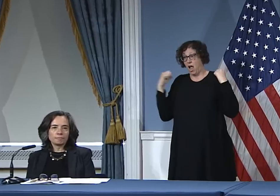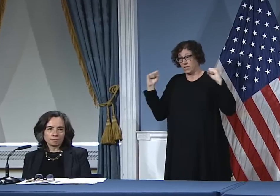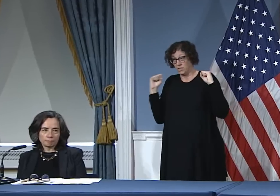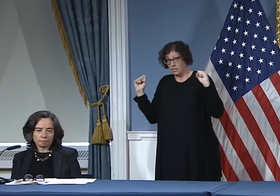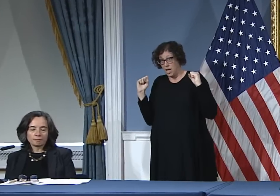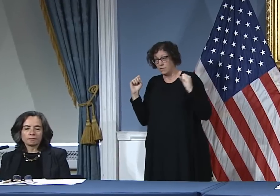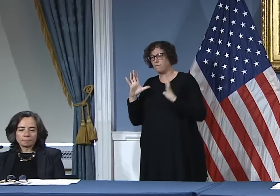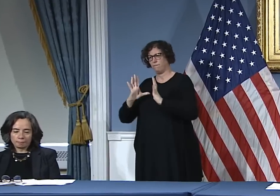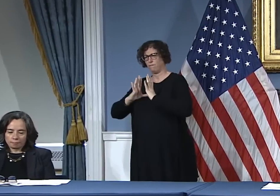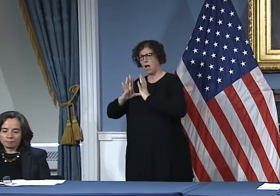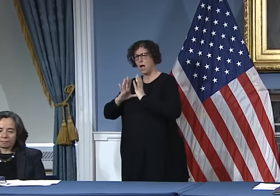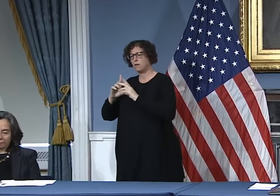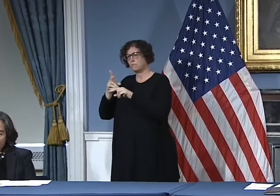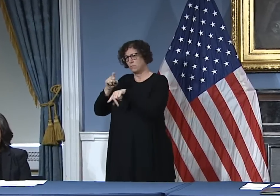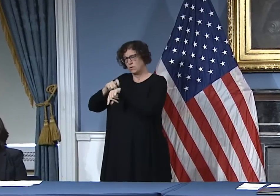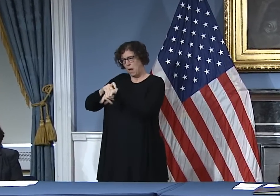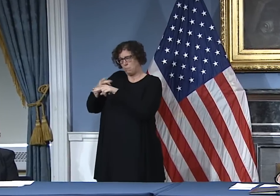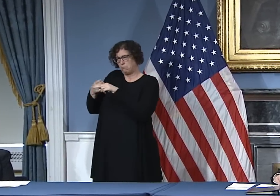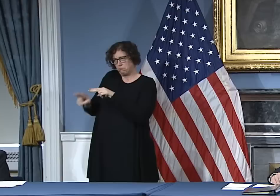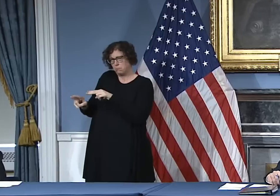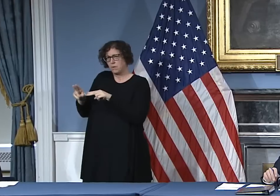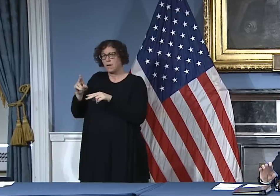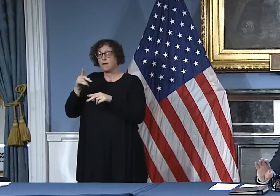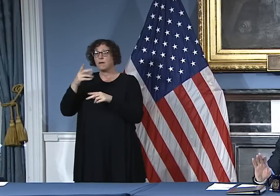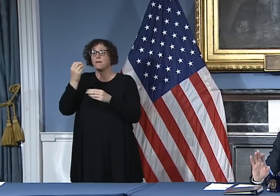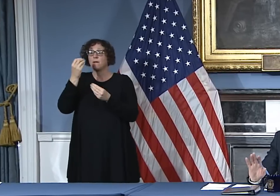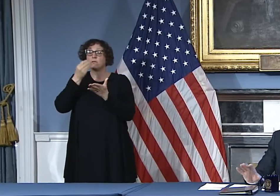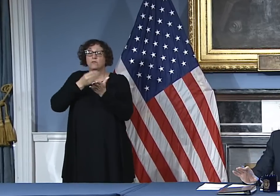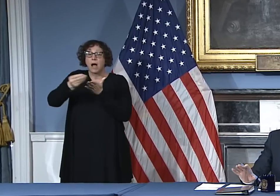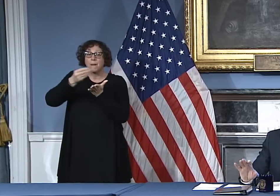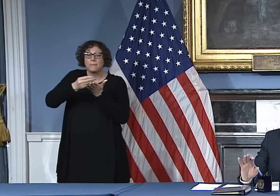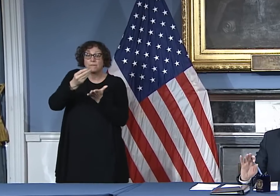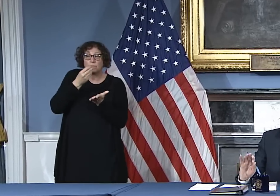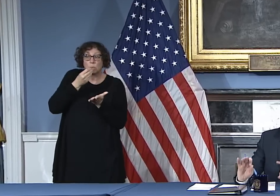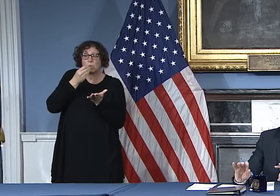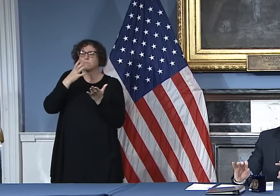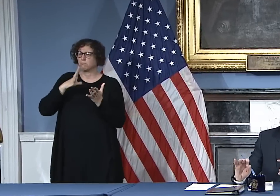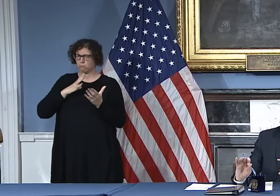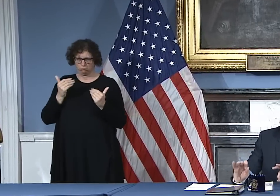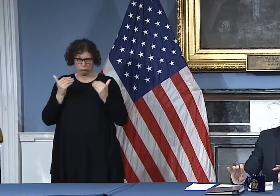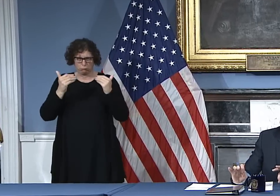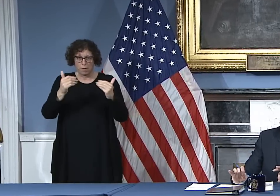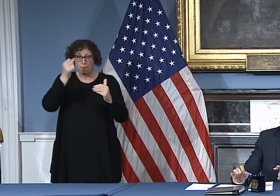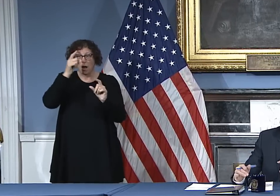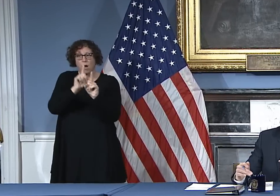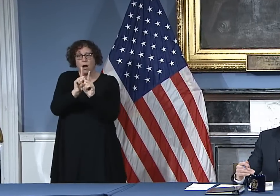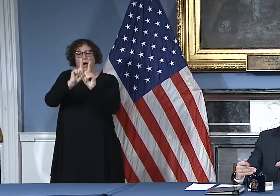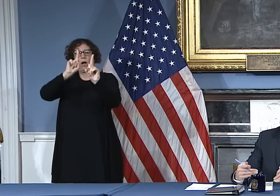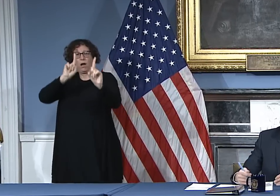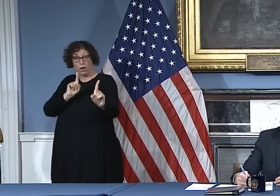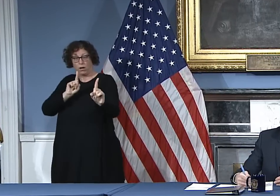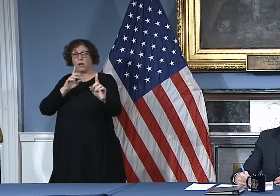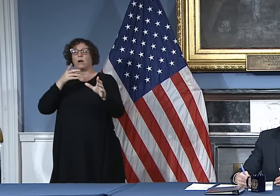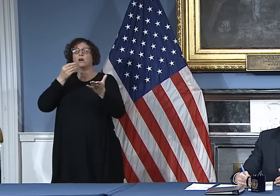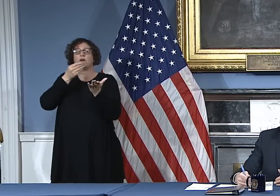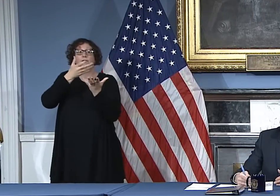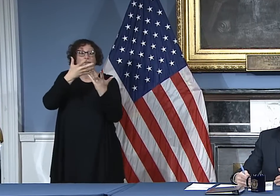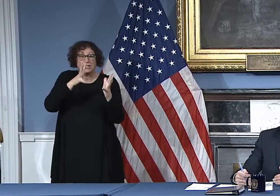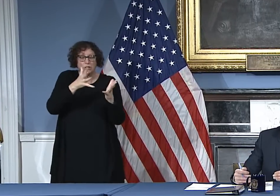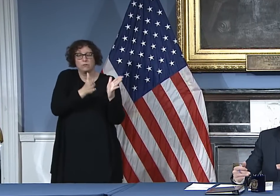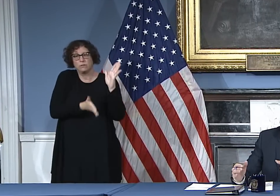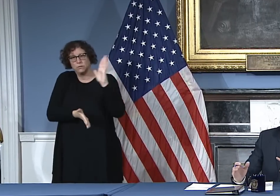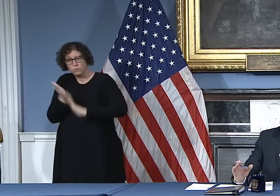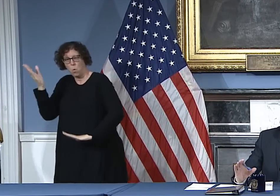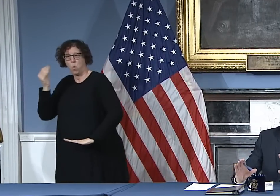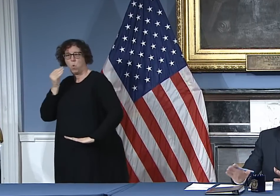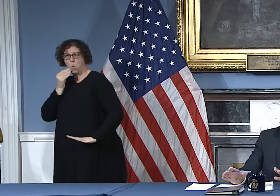as tight as possible. Observe that 6 foot distancing. Soon as you're done, get back home, because that's the safe thing to do. And